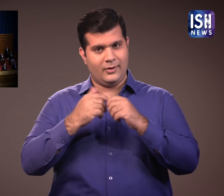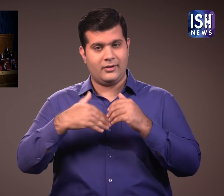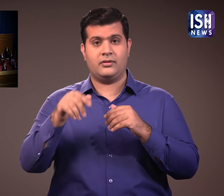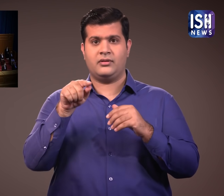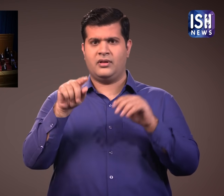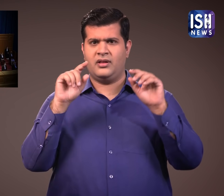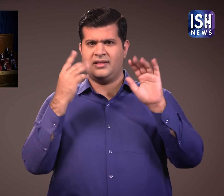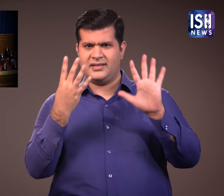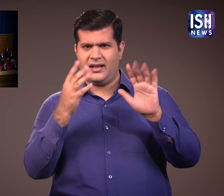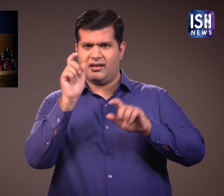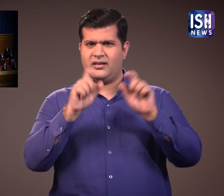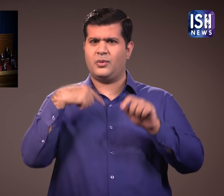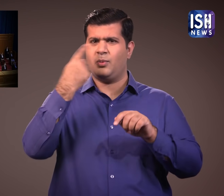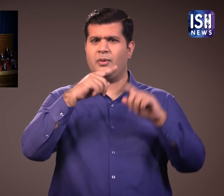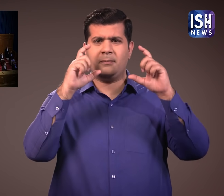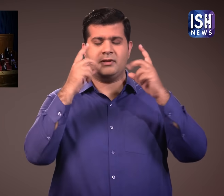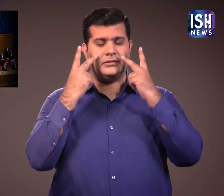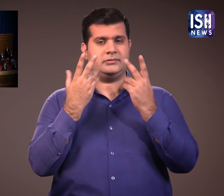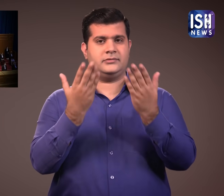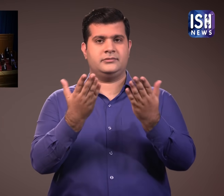Here is a list of India's 9 new judges.